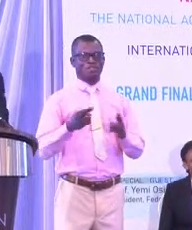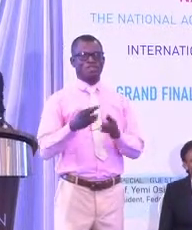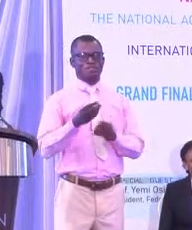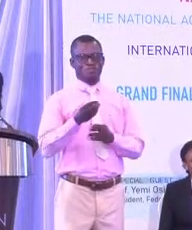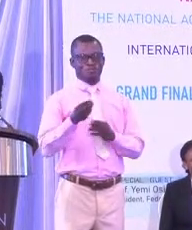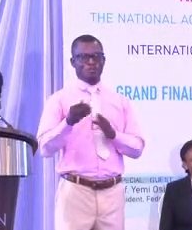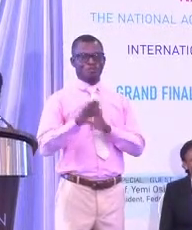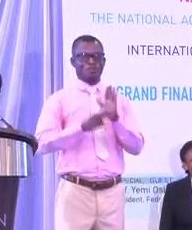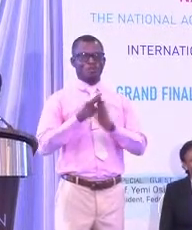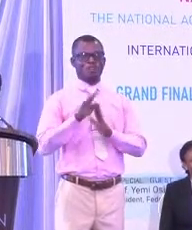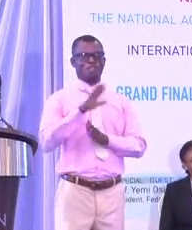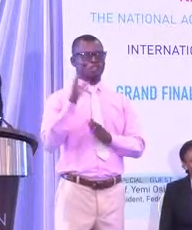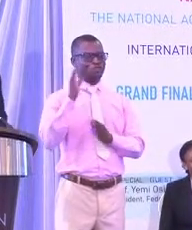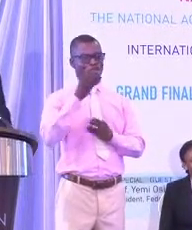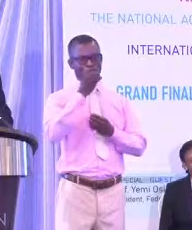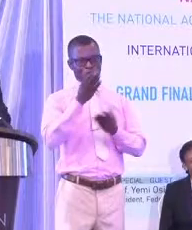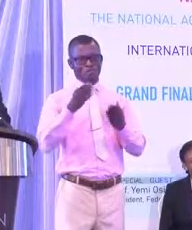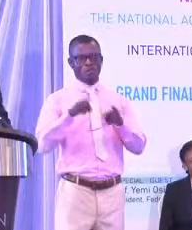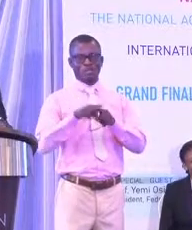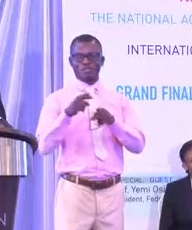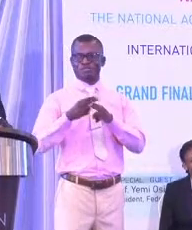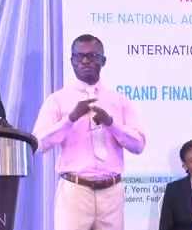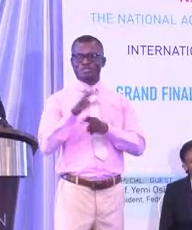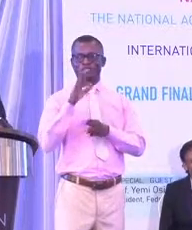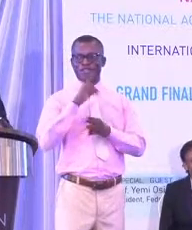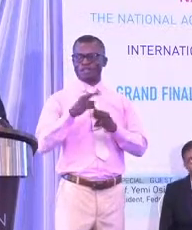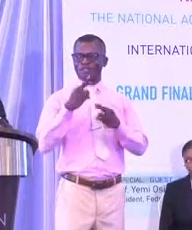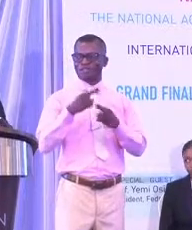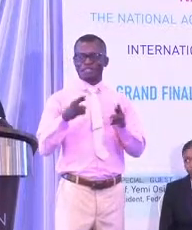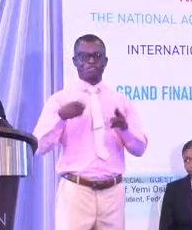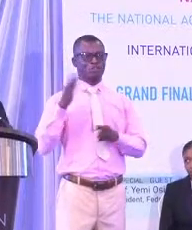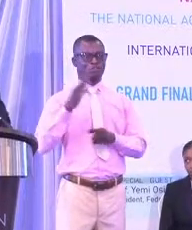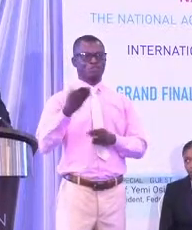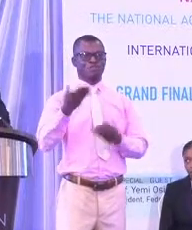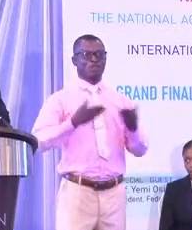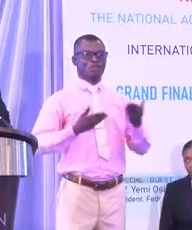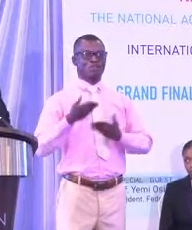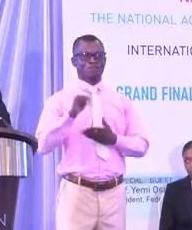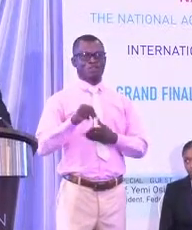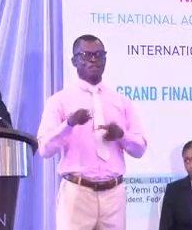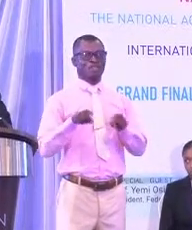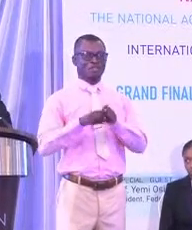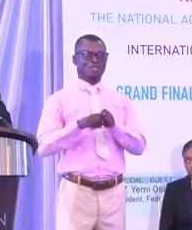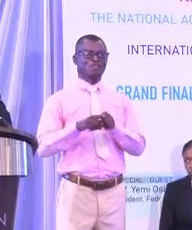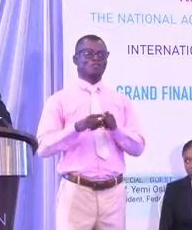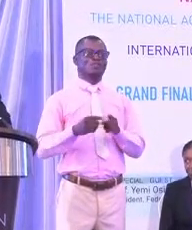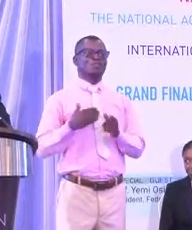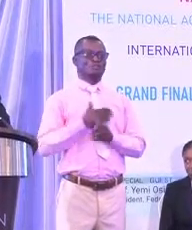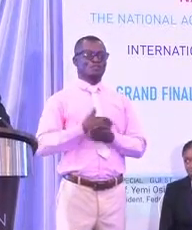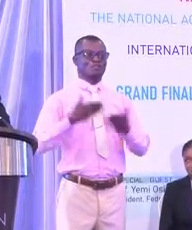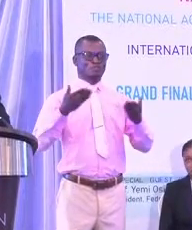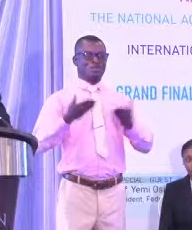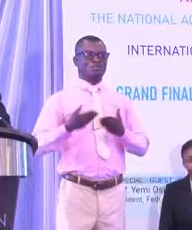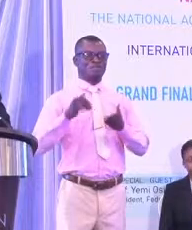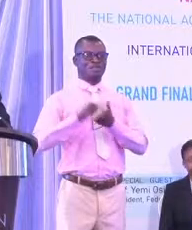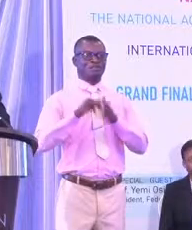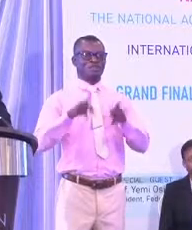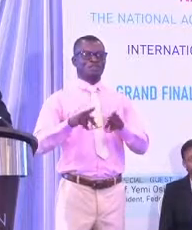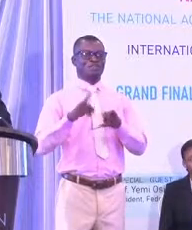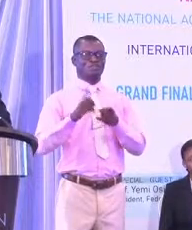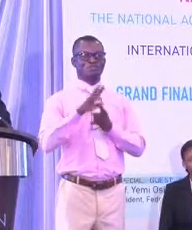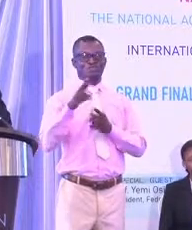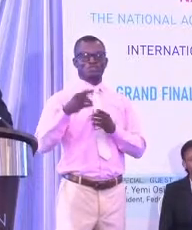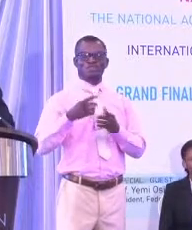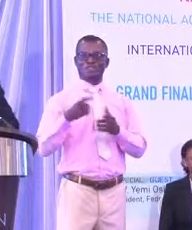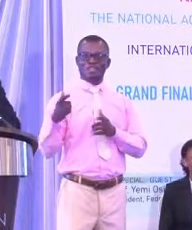few minutes, they'll tell us as soon as they are ready, and then we'll welcome them. But I also want to say, please just welcome the person to your left and your right.